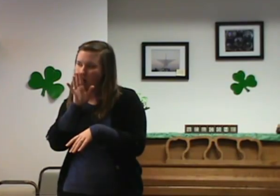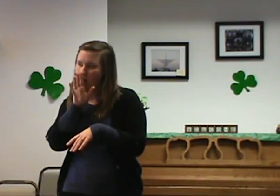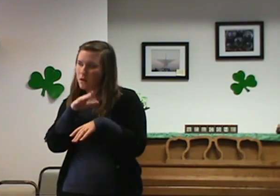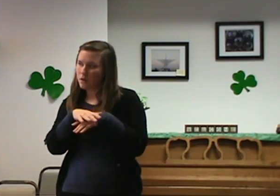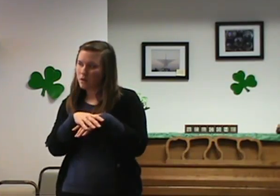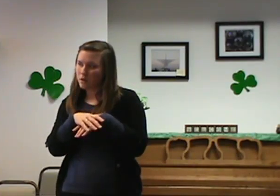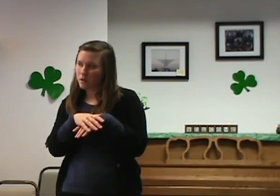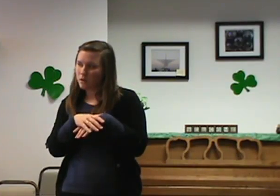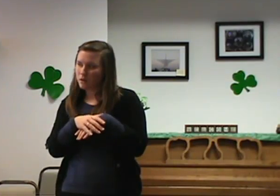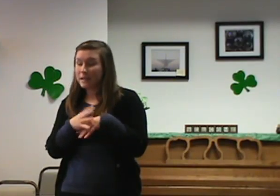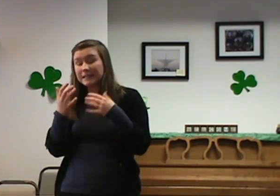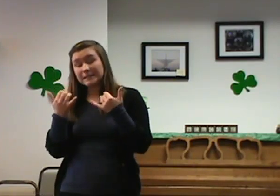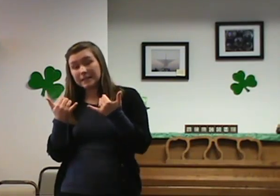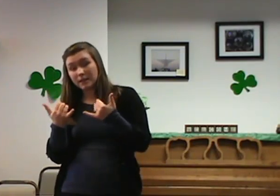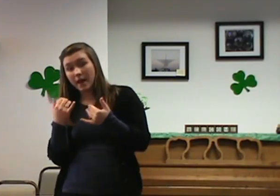Today, Monday, March 3rd.